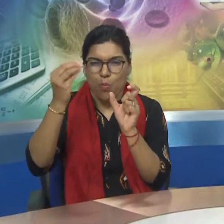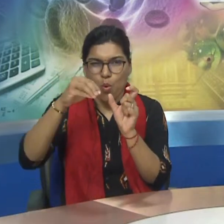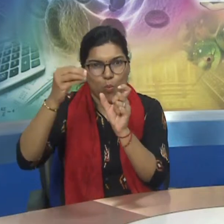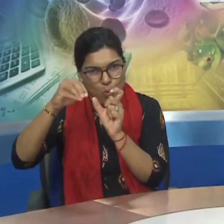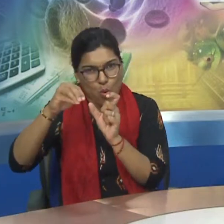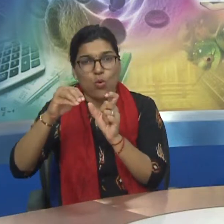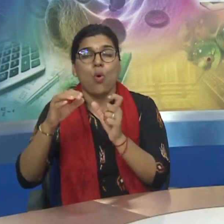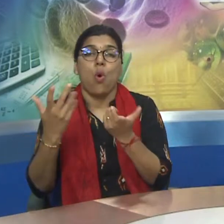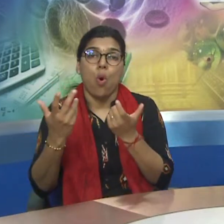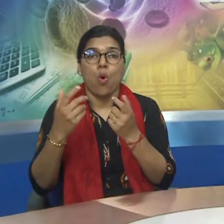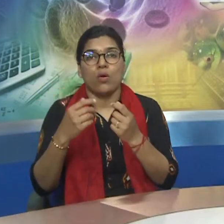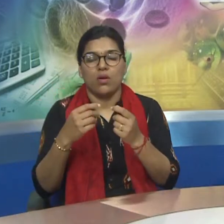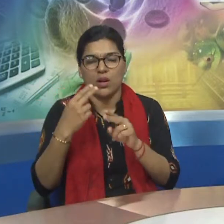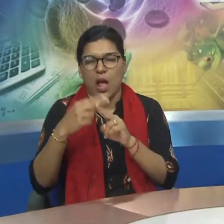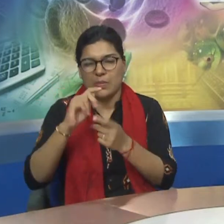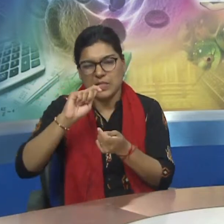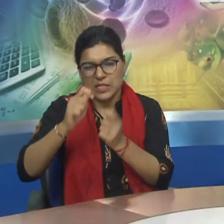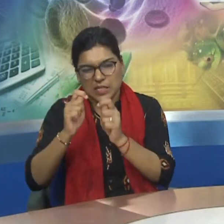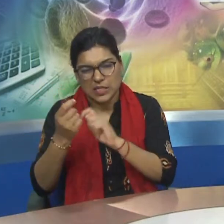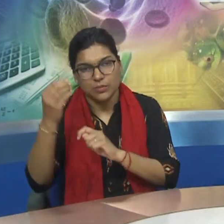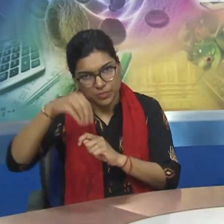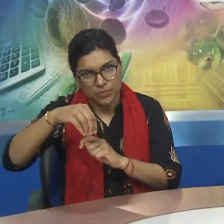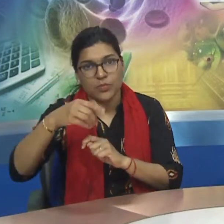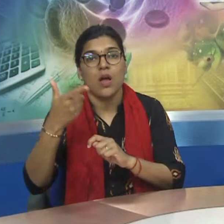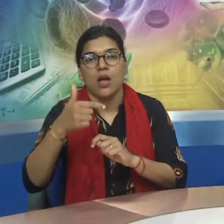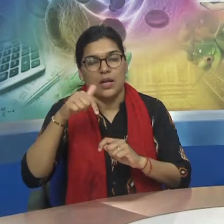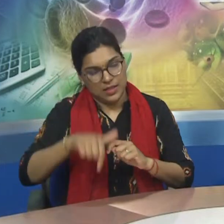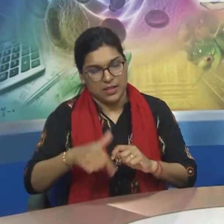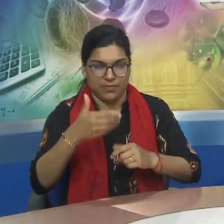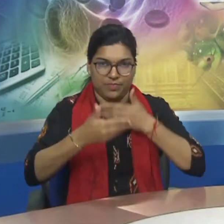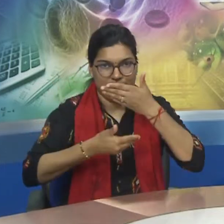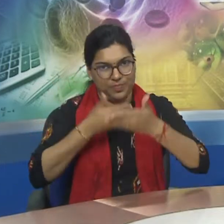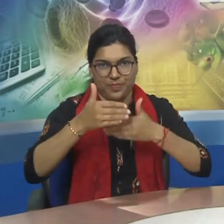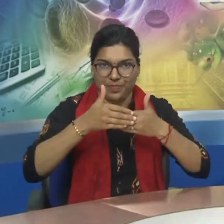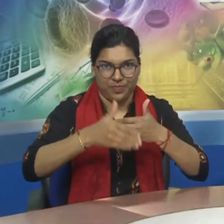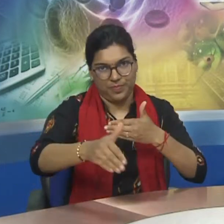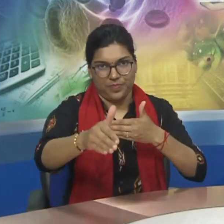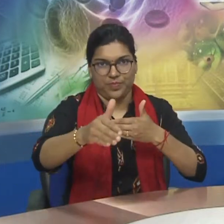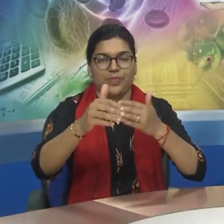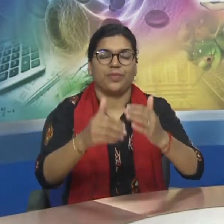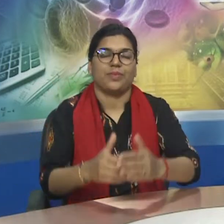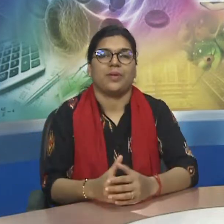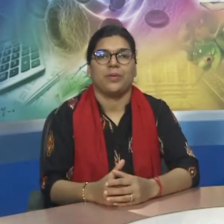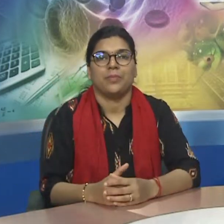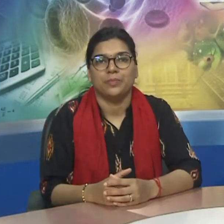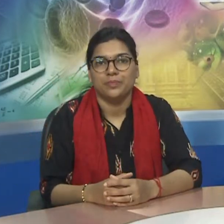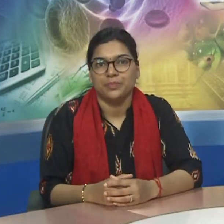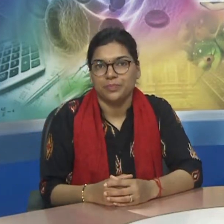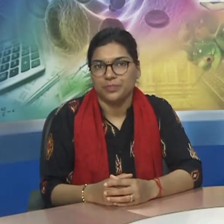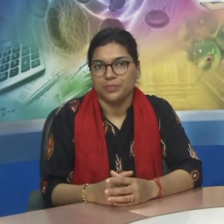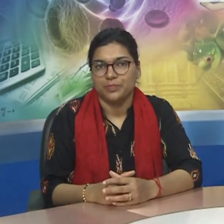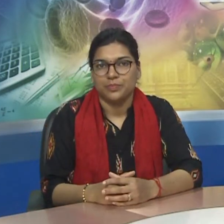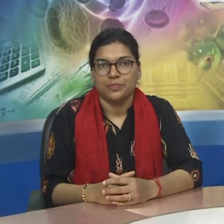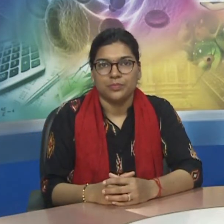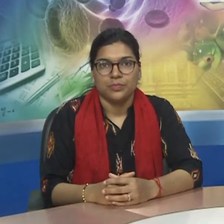Now here you can see how to select, how to add, or how to name, how to rename a worksheet.